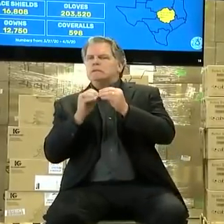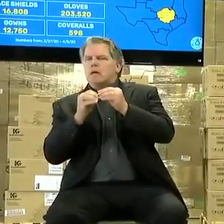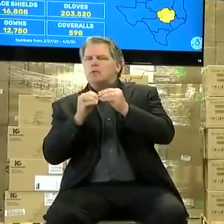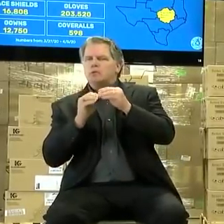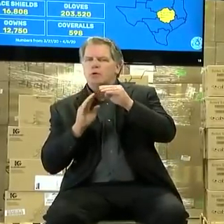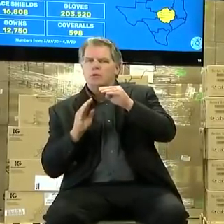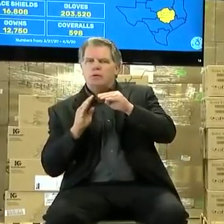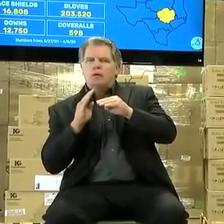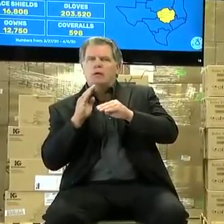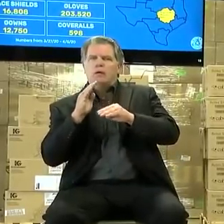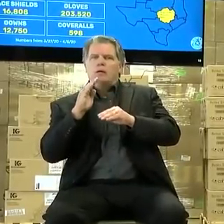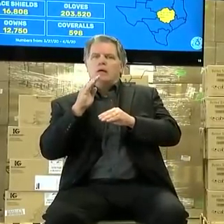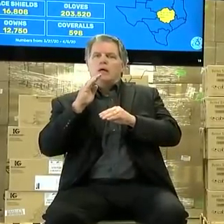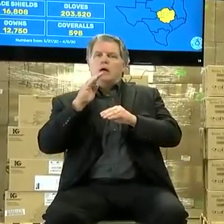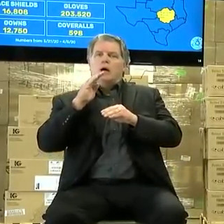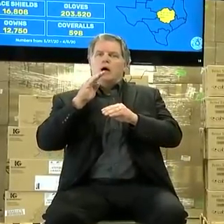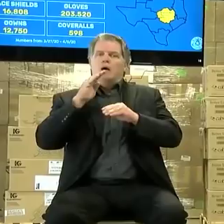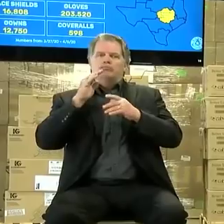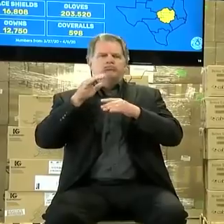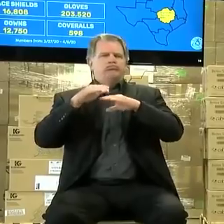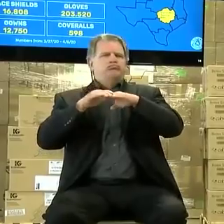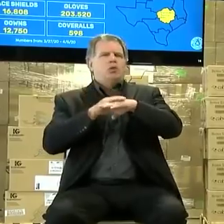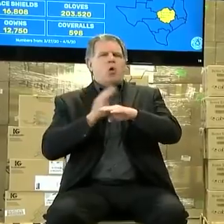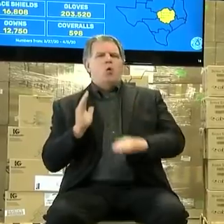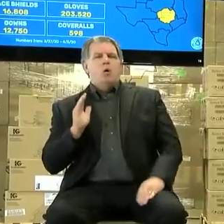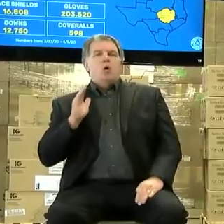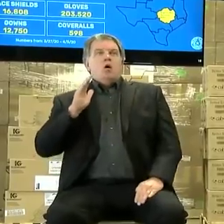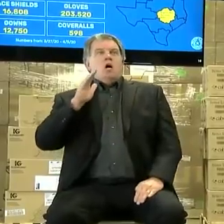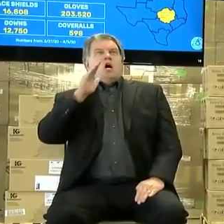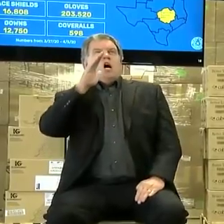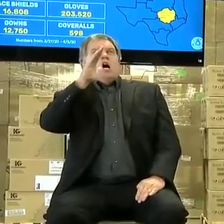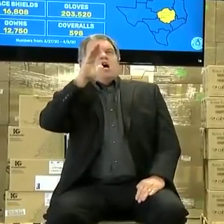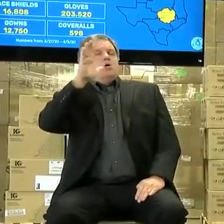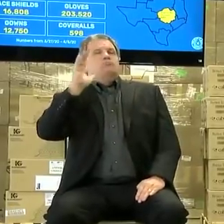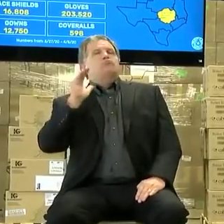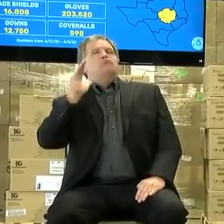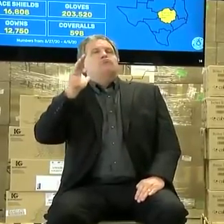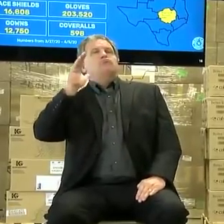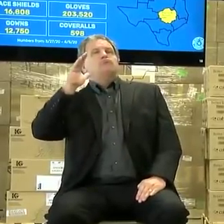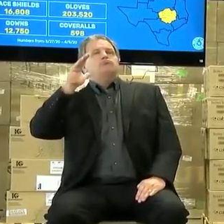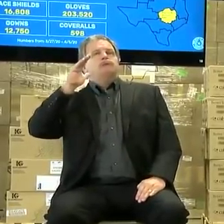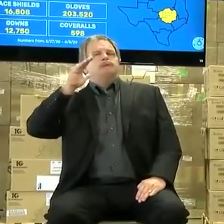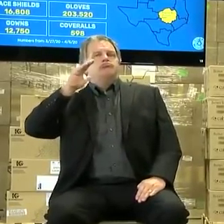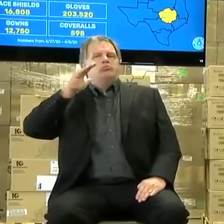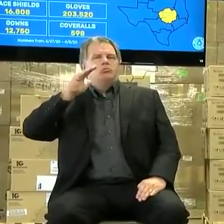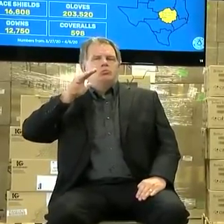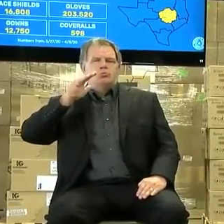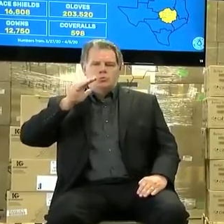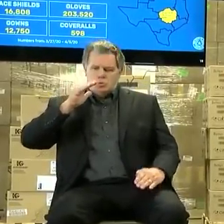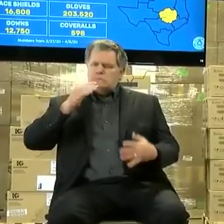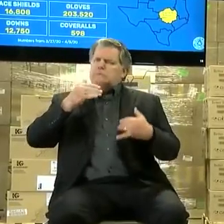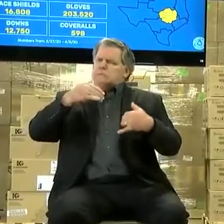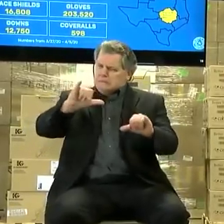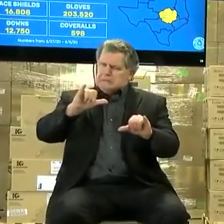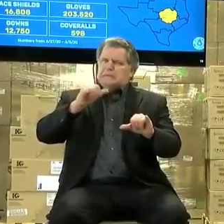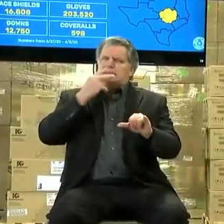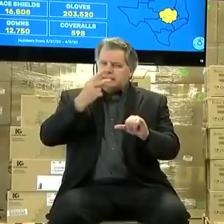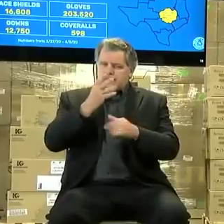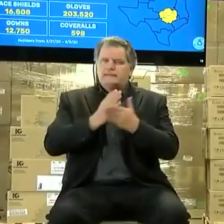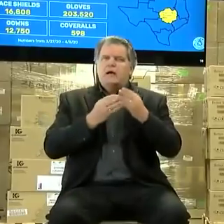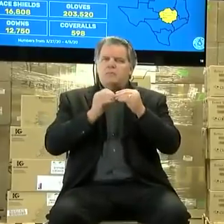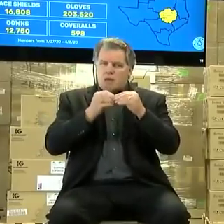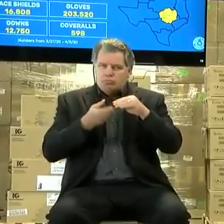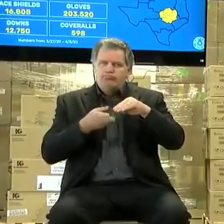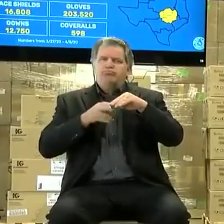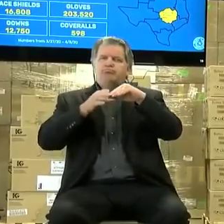to a point where we are slowing the acceleration of the disease. That's very important to understand. We will still see some progression of it over